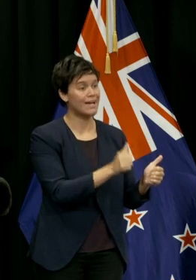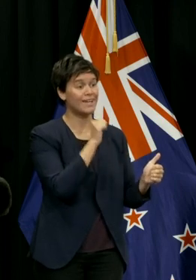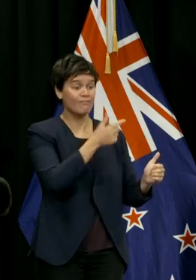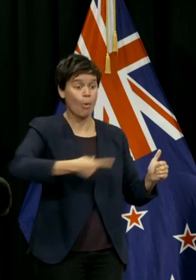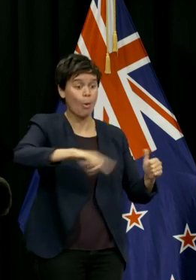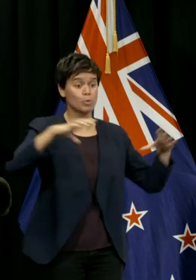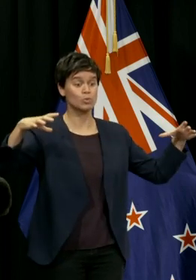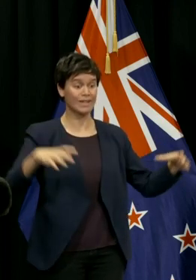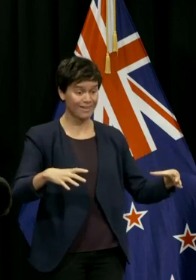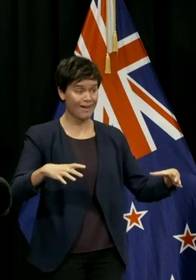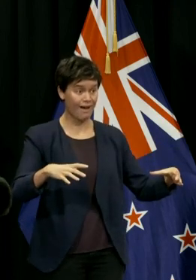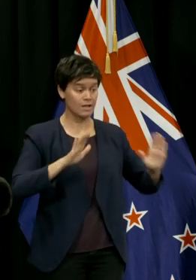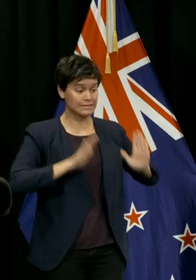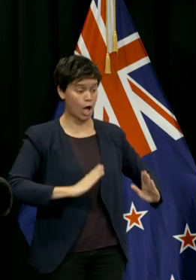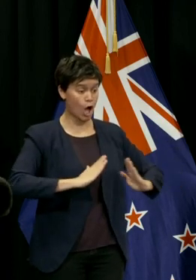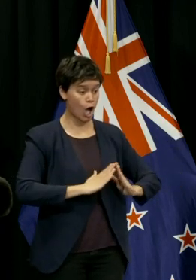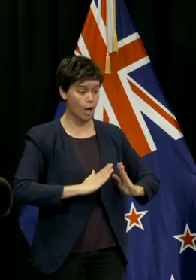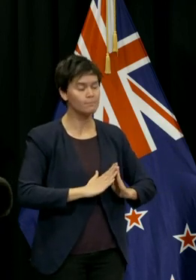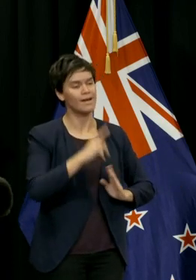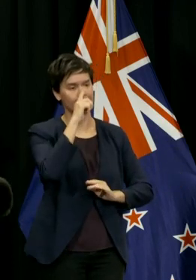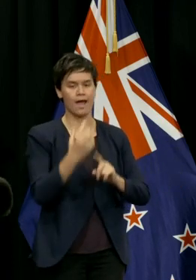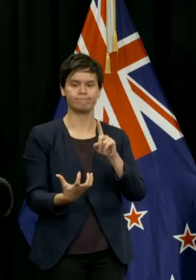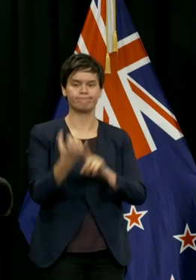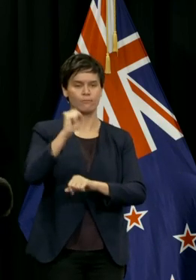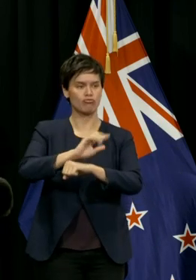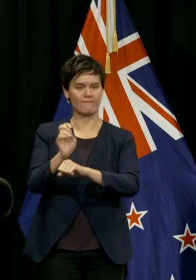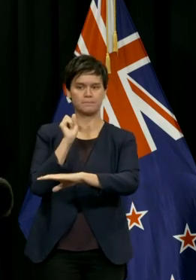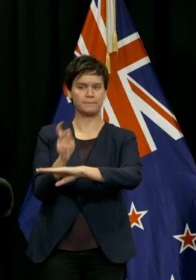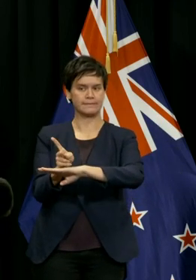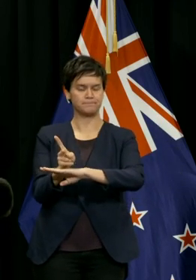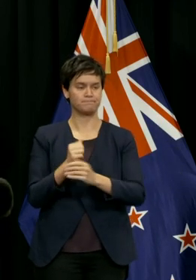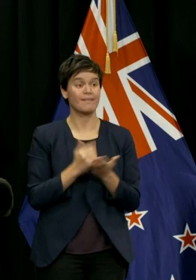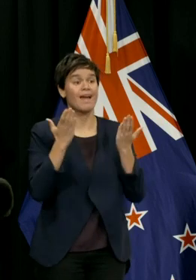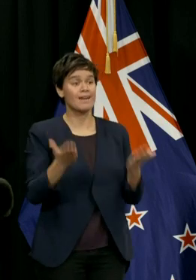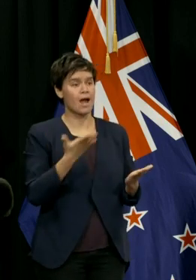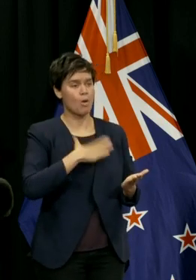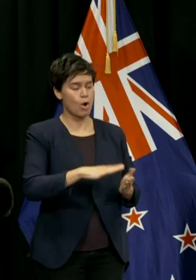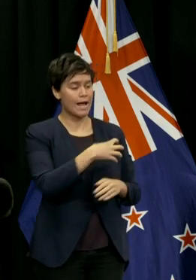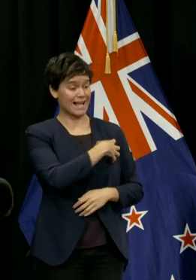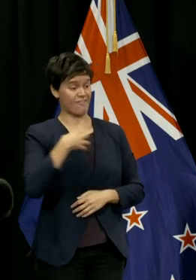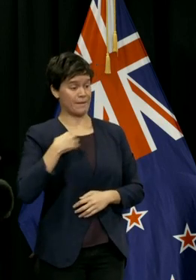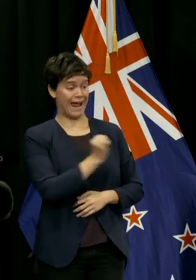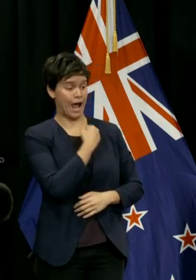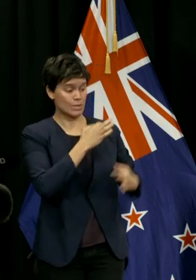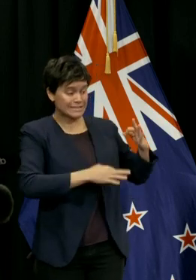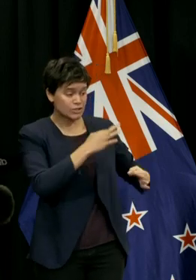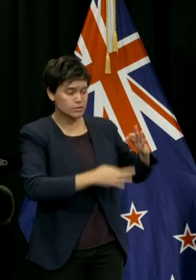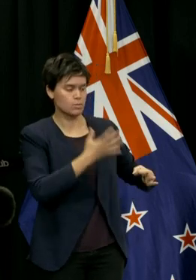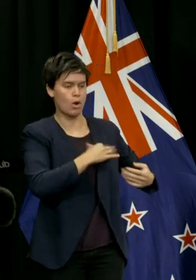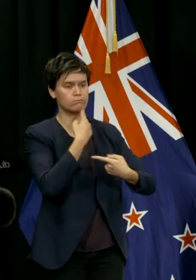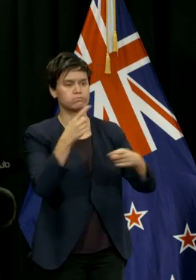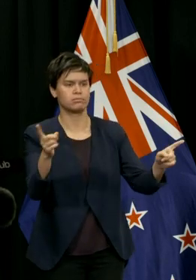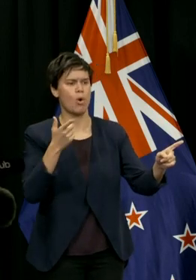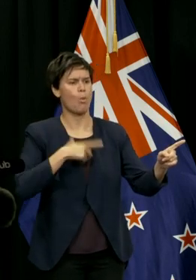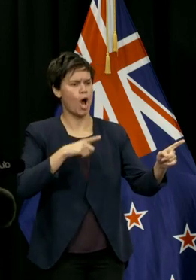together. Now I wish to update you on some decisions the government has made to particularly focus on supporting vulnerable